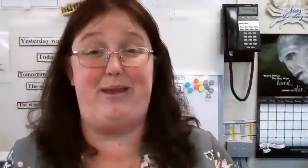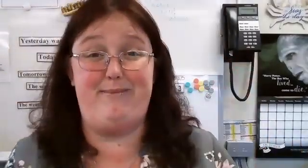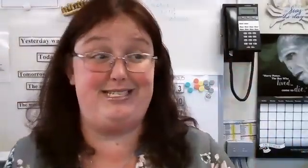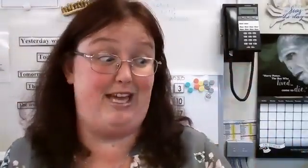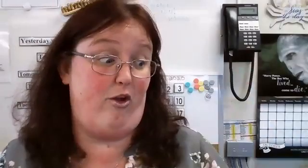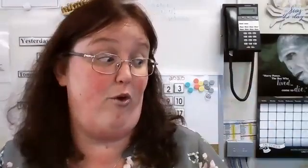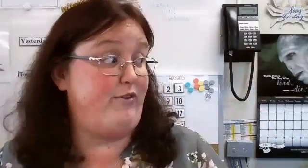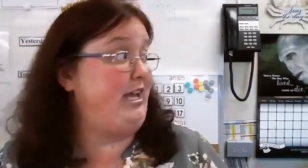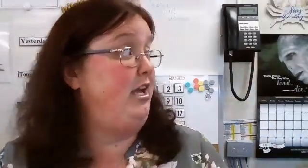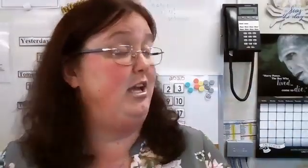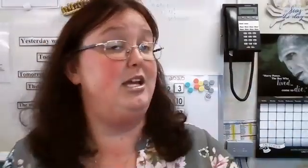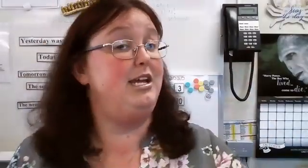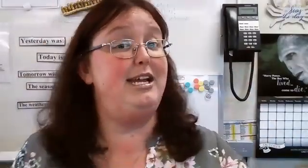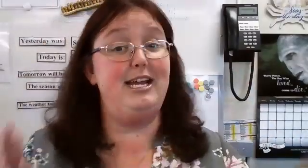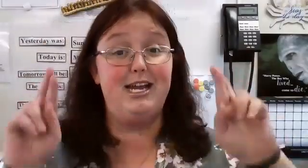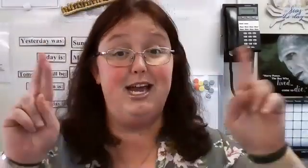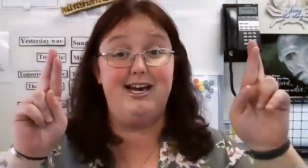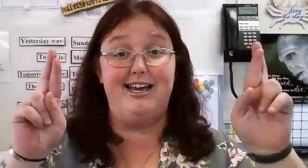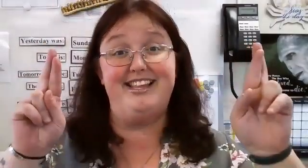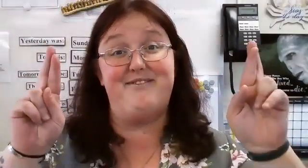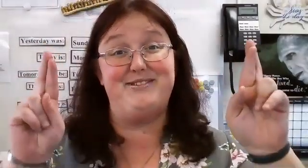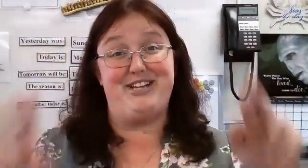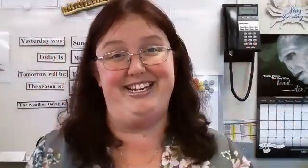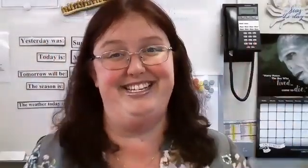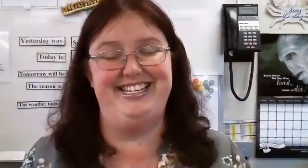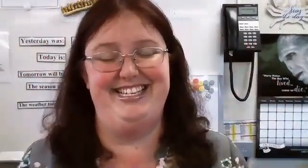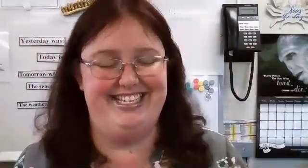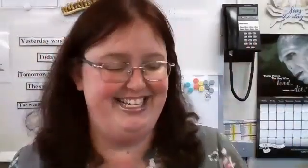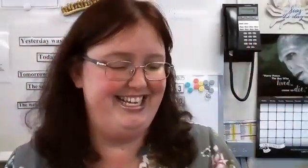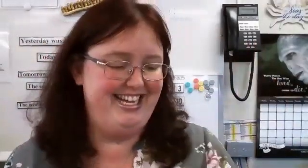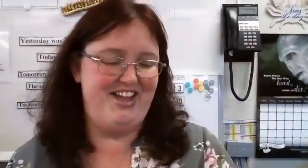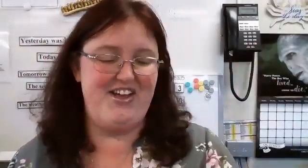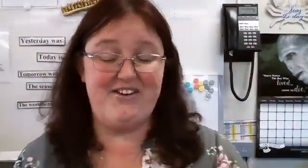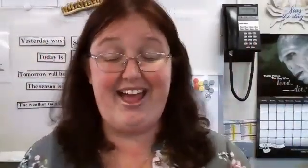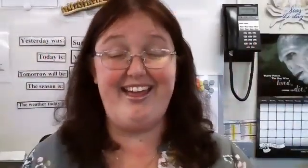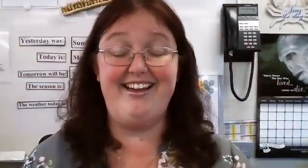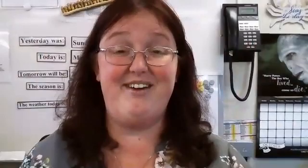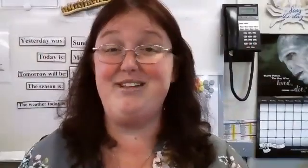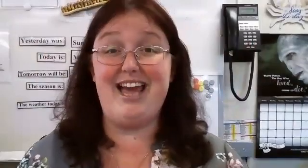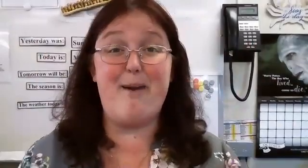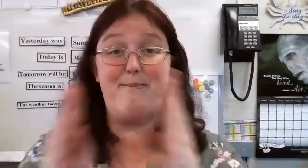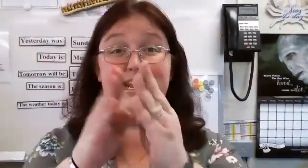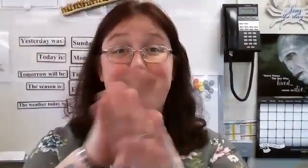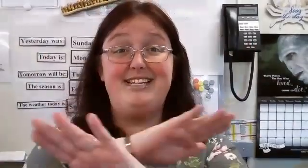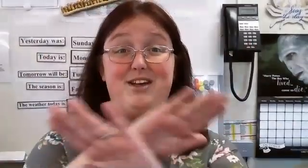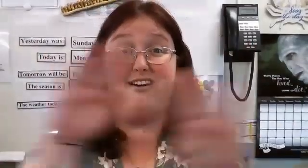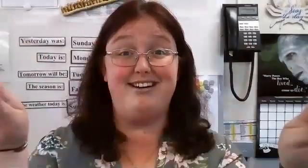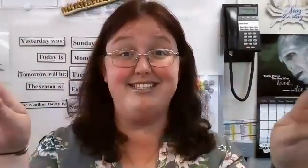being back together, hopefully, in the future. Okay, and with that, meeting is all